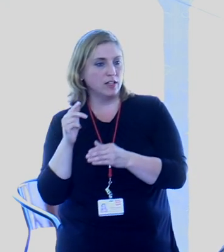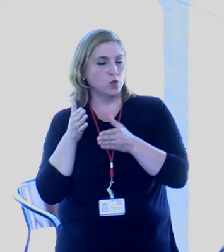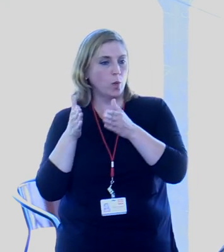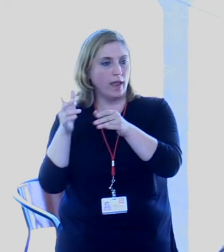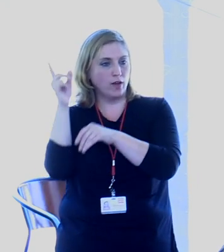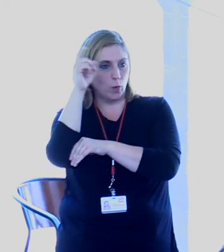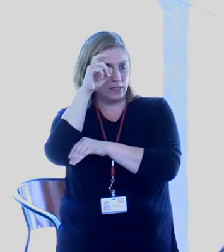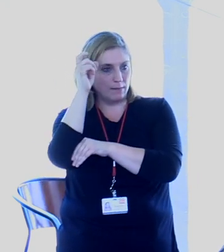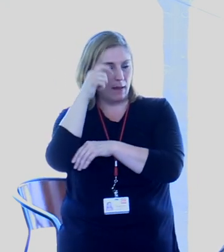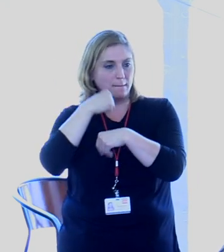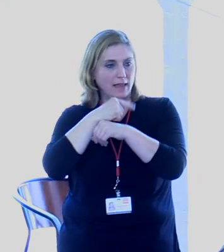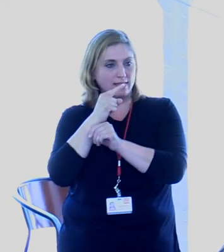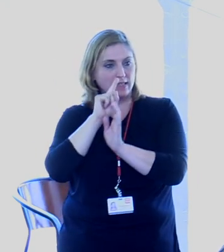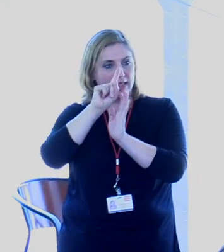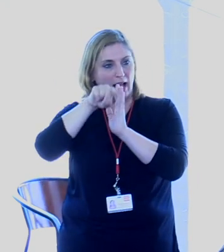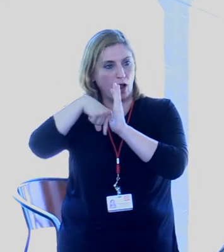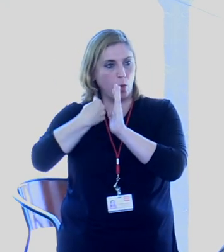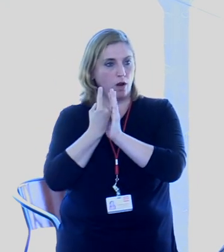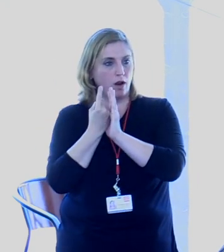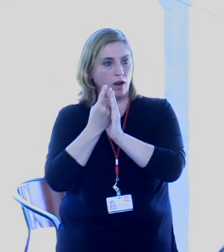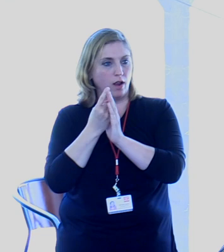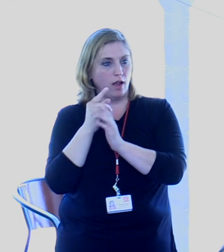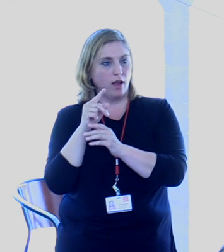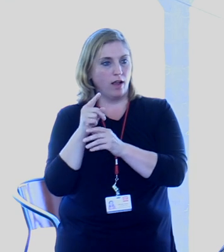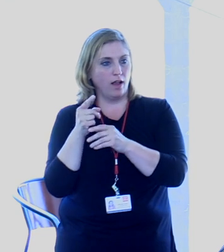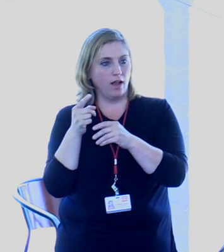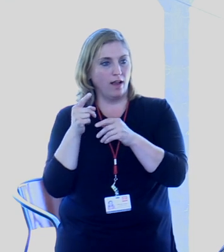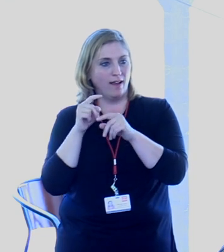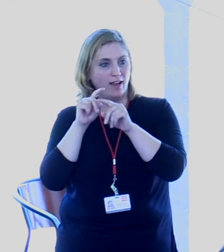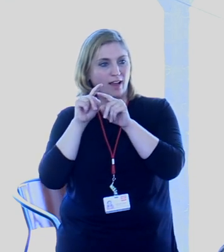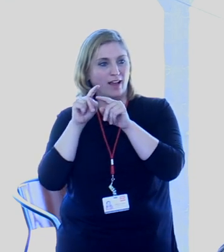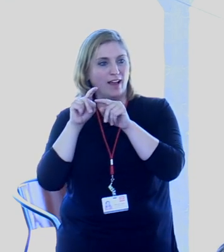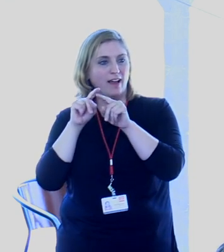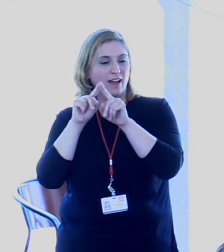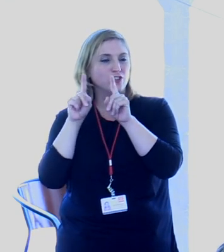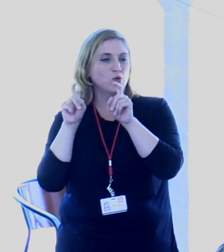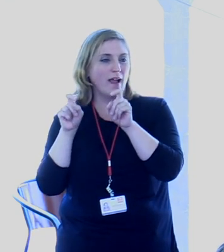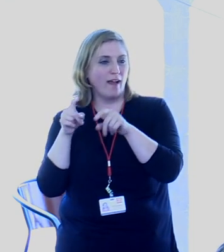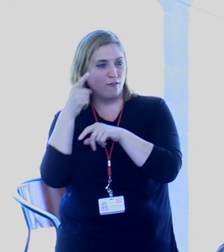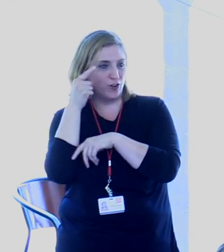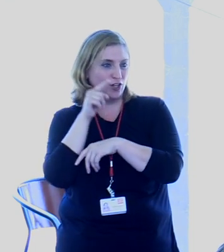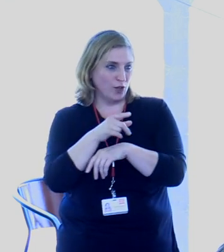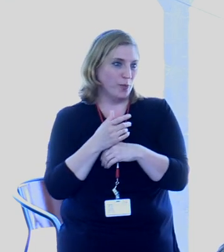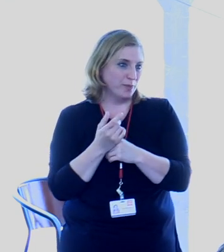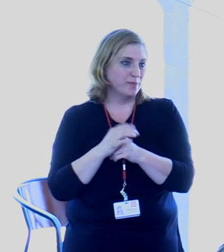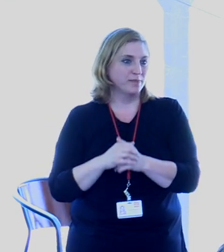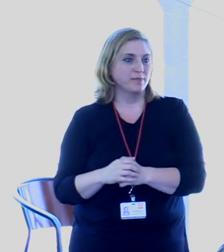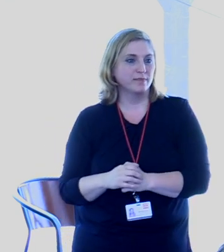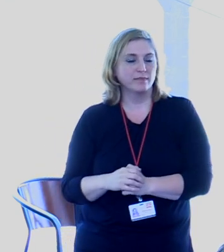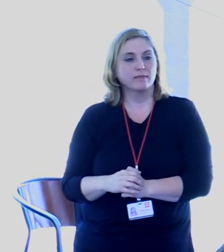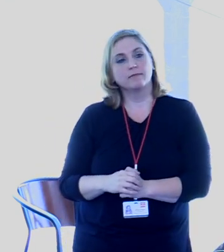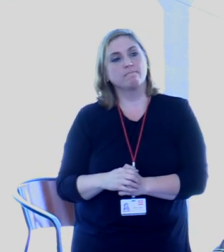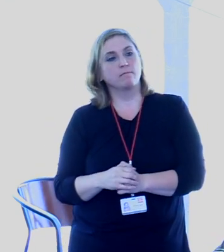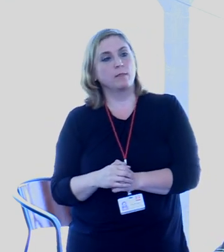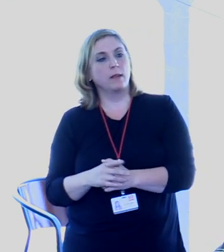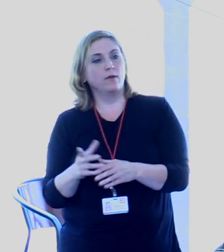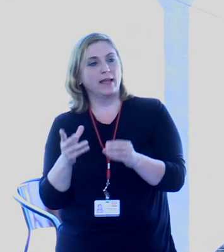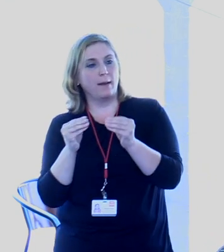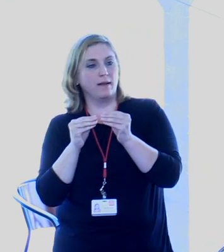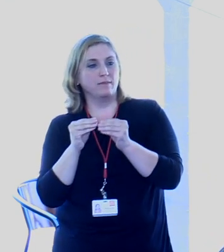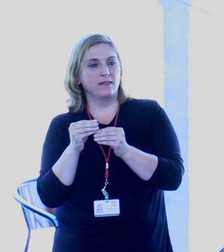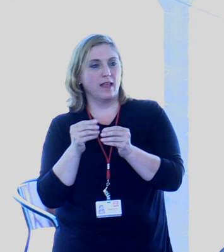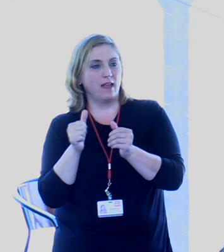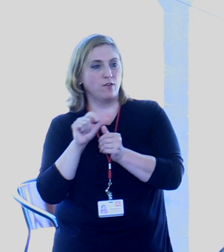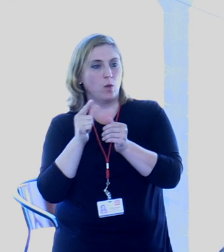this entire hour a trial for you, okay, so that we'll all emerge on the other side a little bit